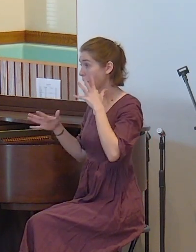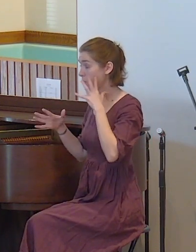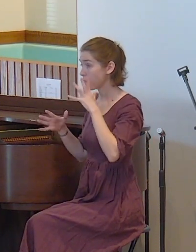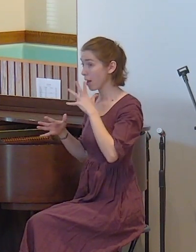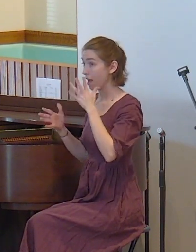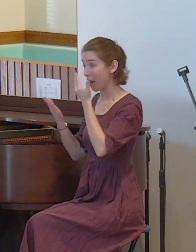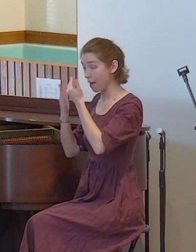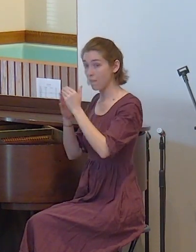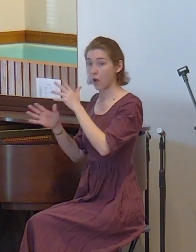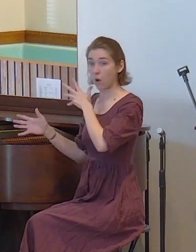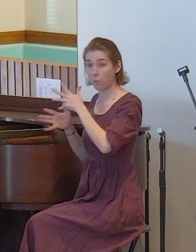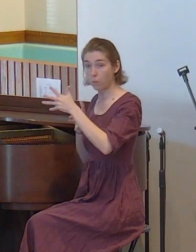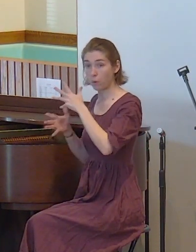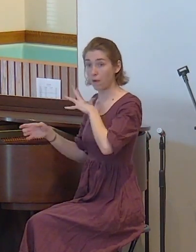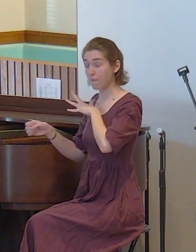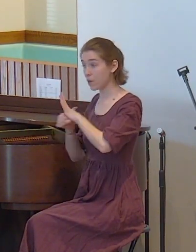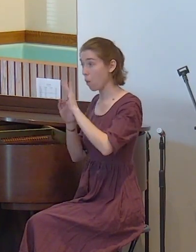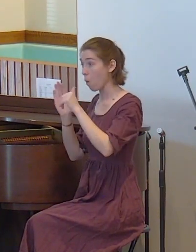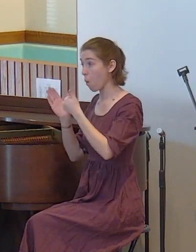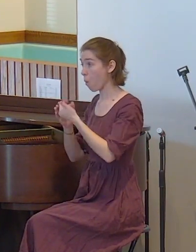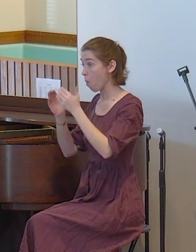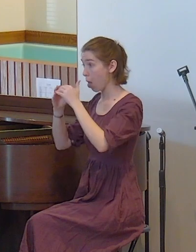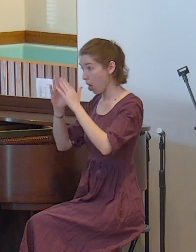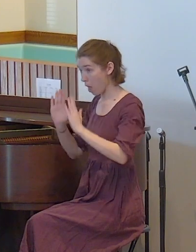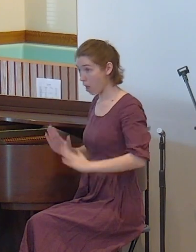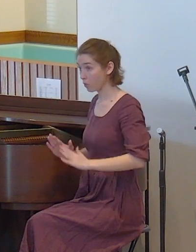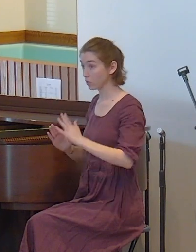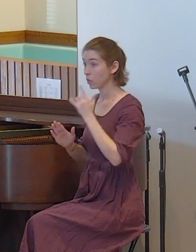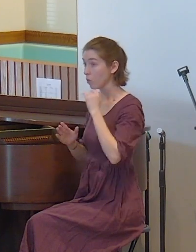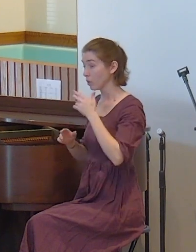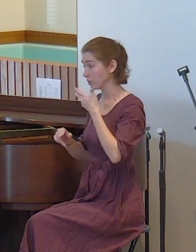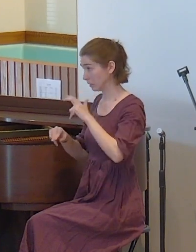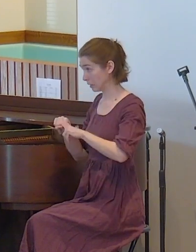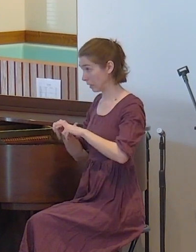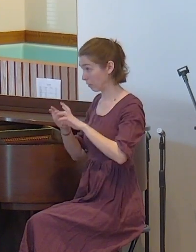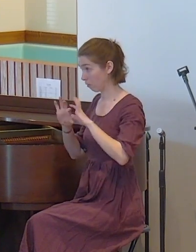of a rushing mighty wind, and it filled the whole house where they were sitting.